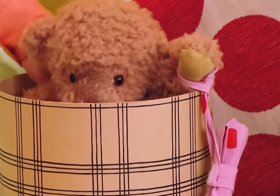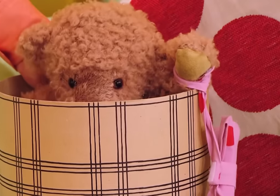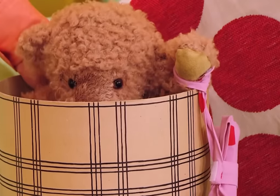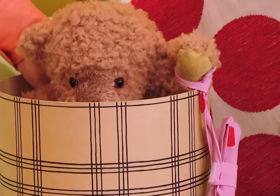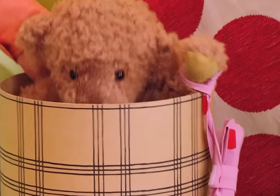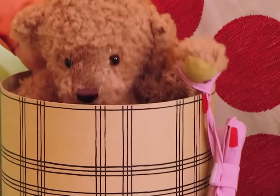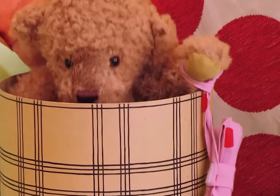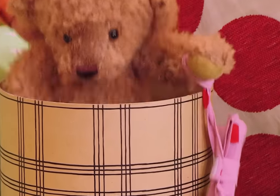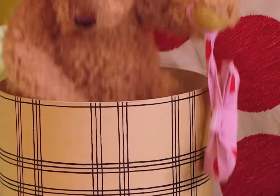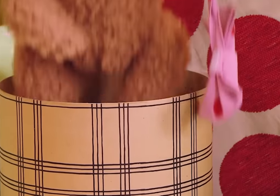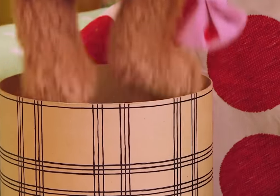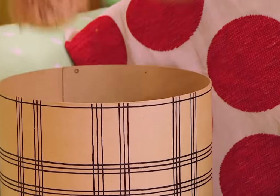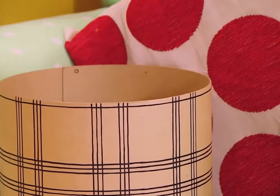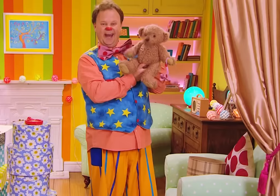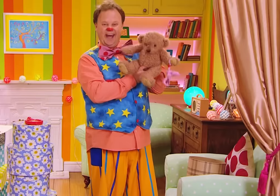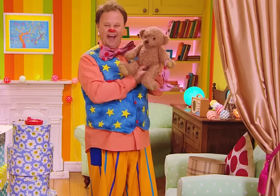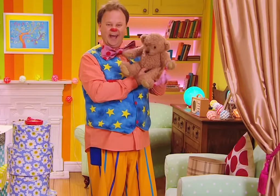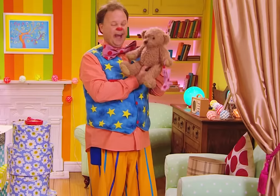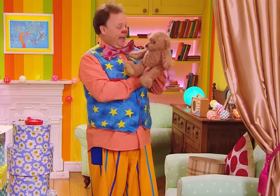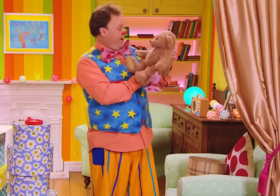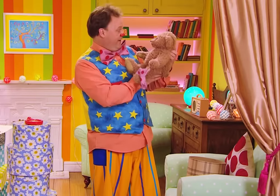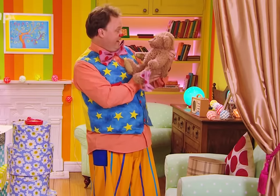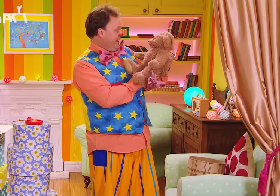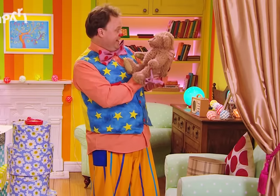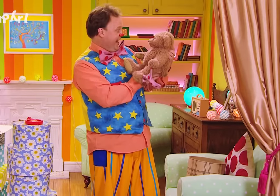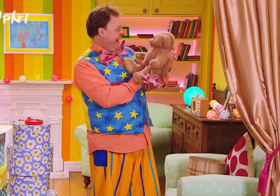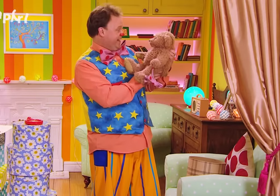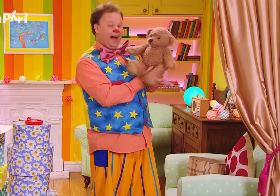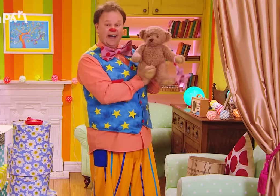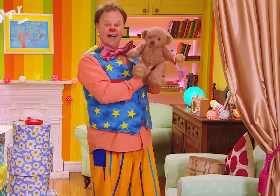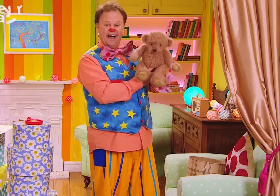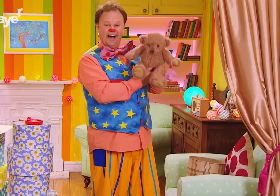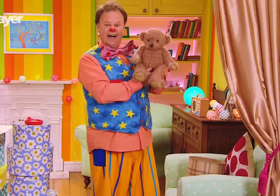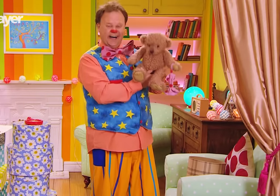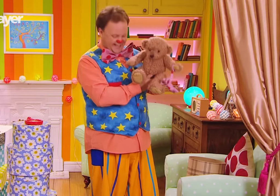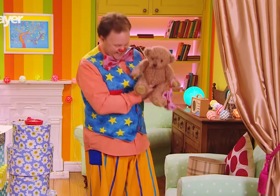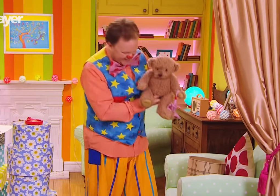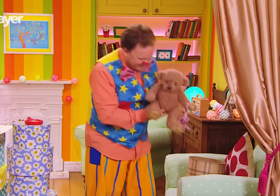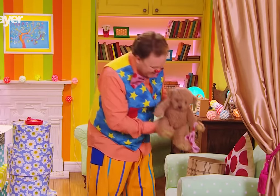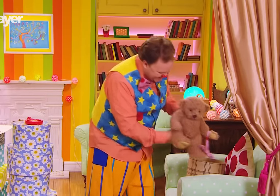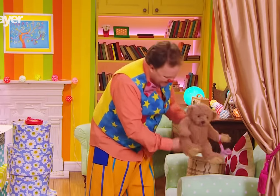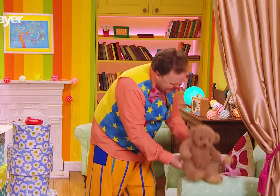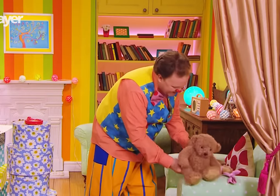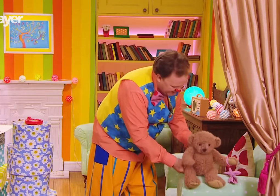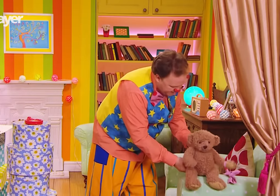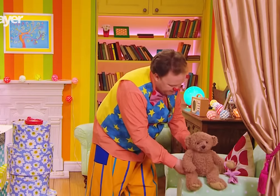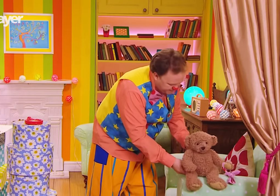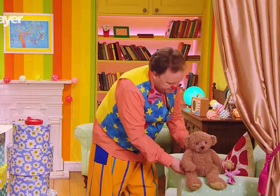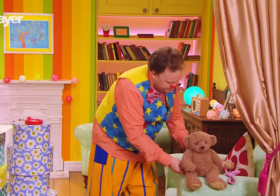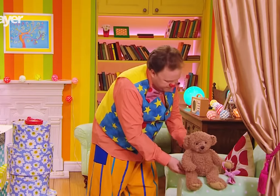box. Take him out, Mr. Tumble. You're a very good hider. Who do we need to look for next,